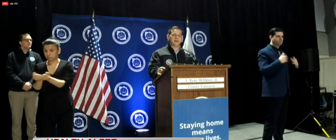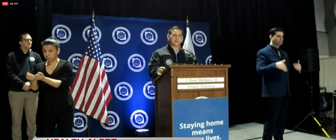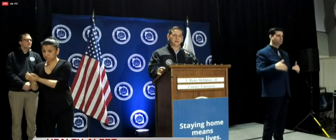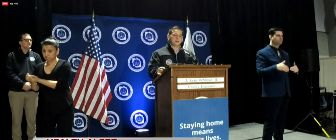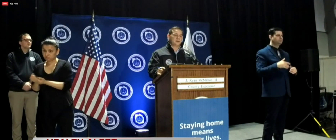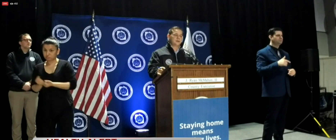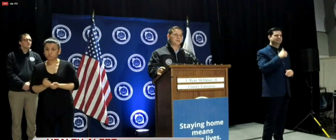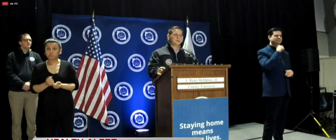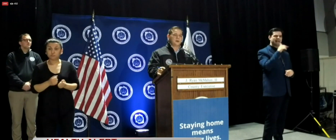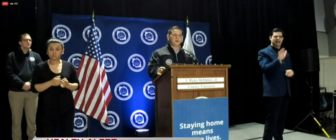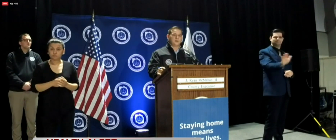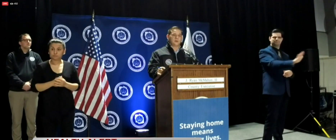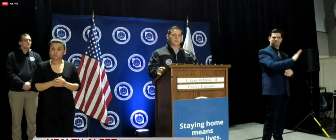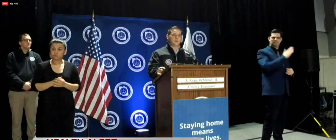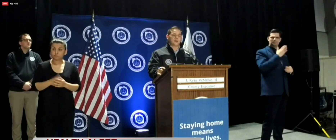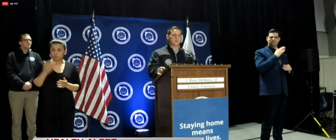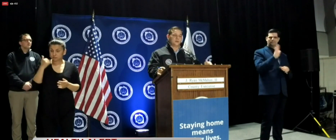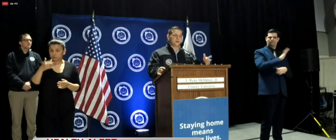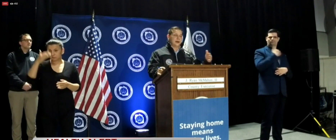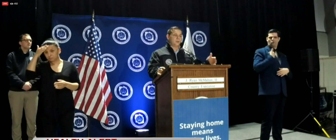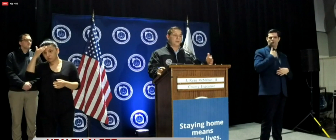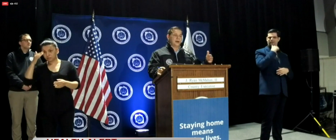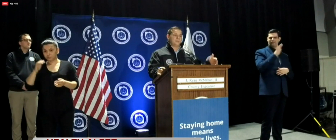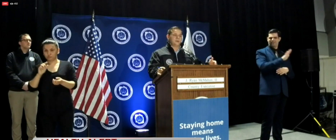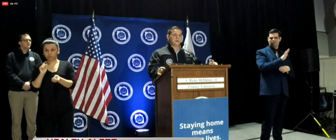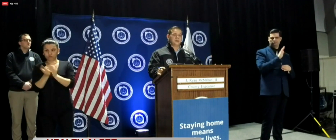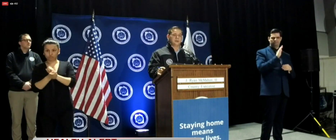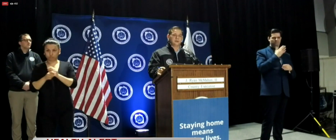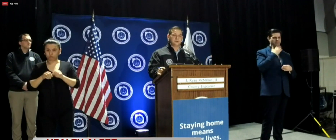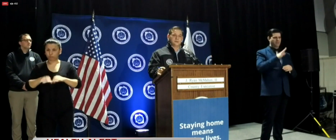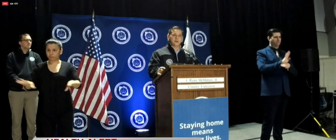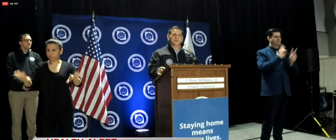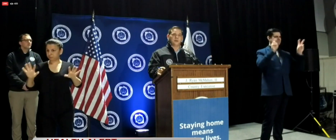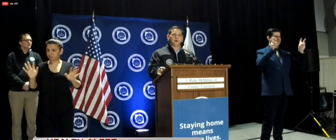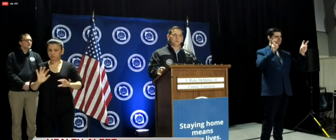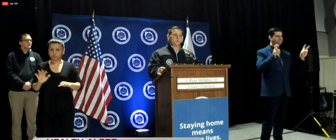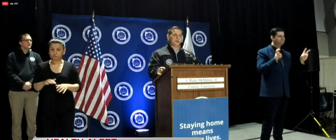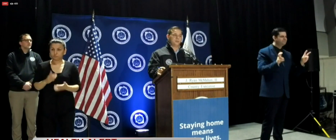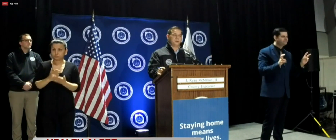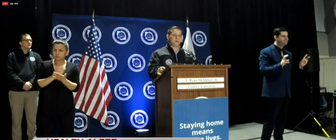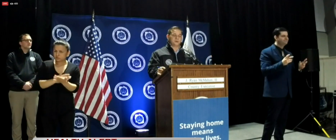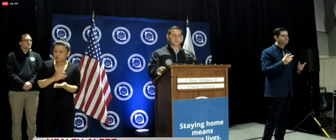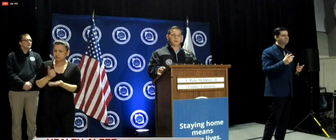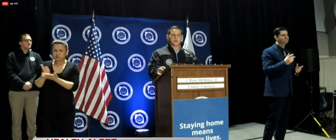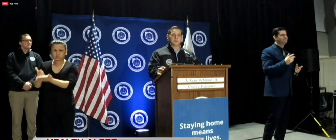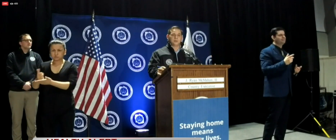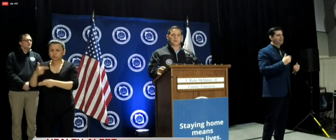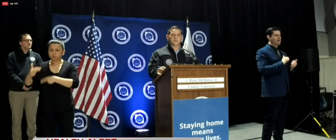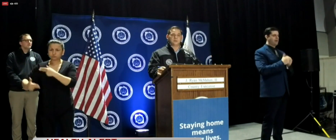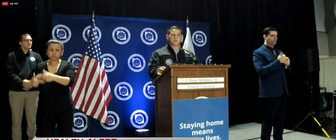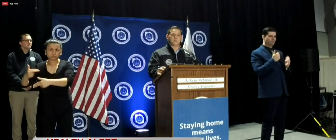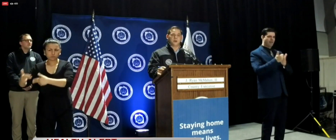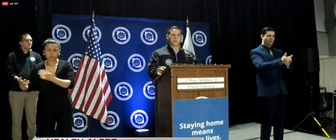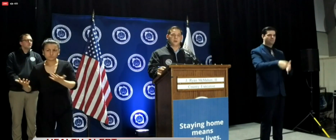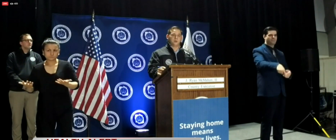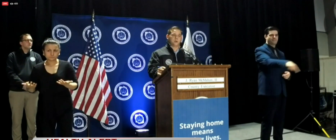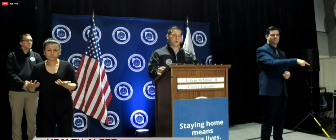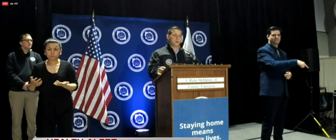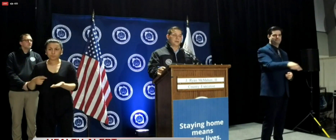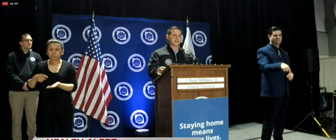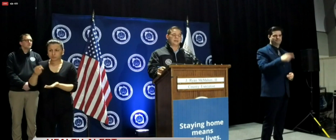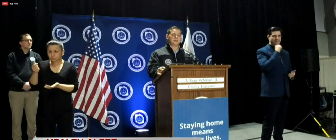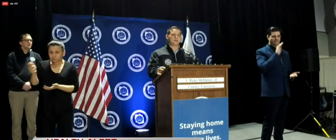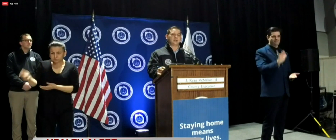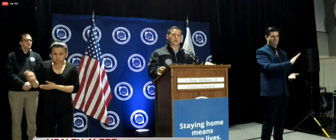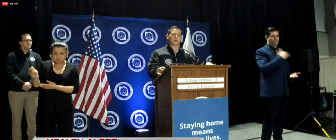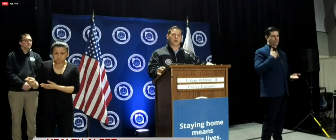a pandemic. So what can we do to help them stay afloat, pay the bills, maybe keep some people on the payroll,